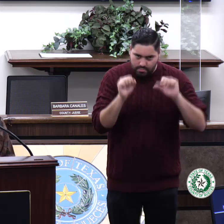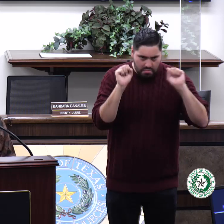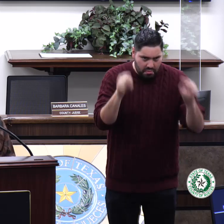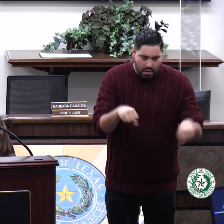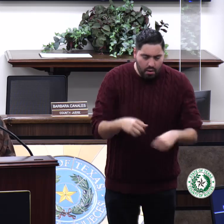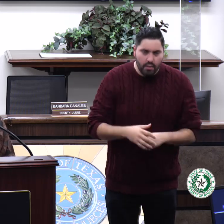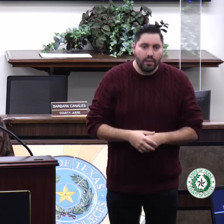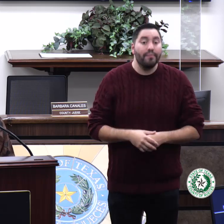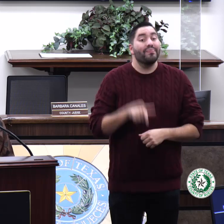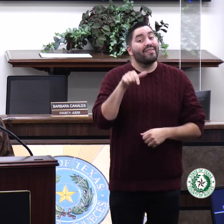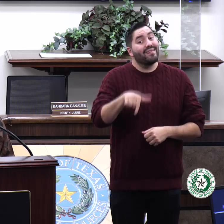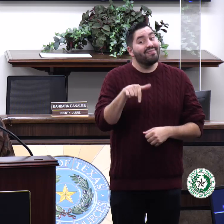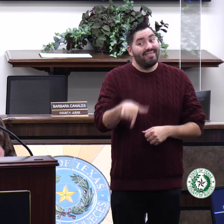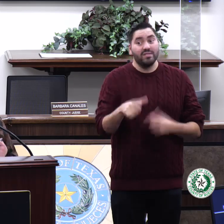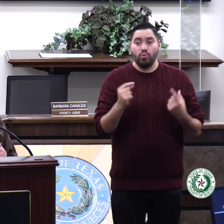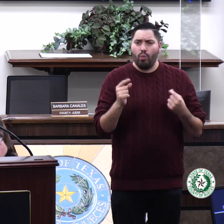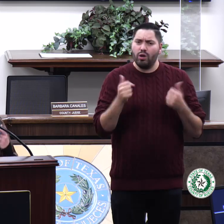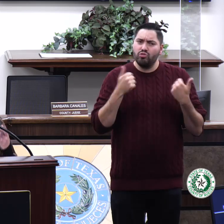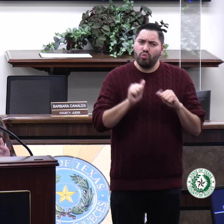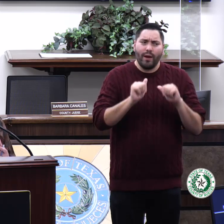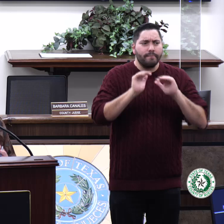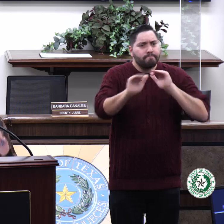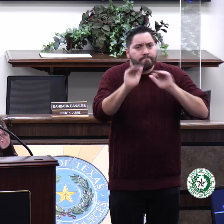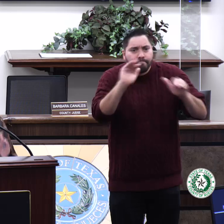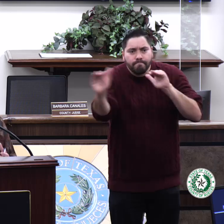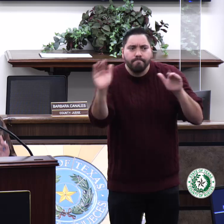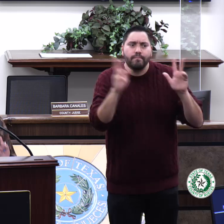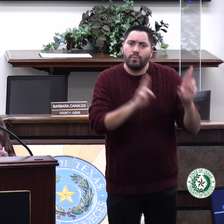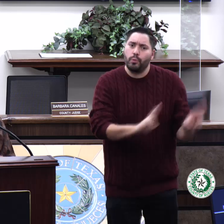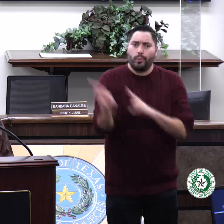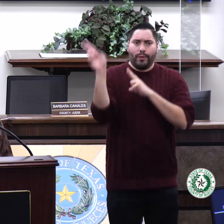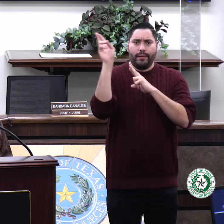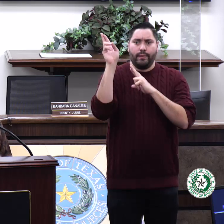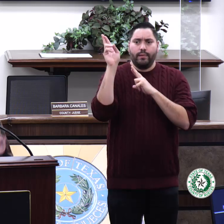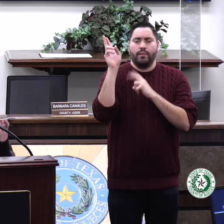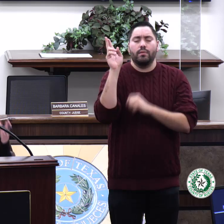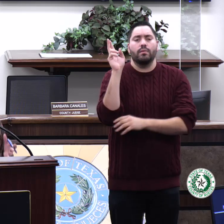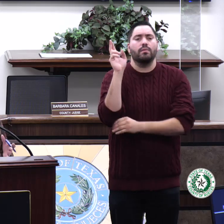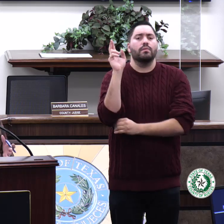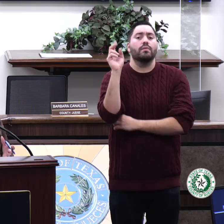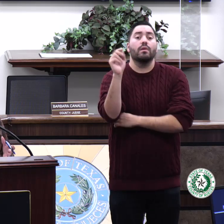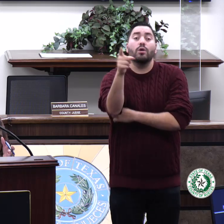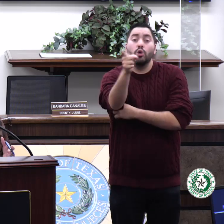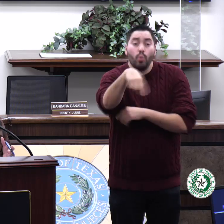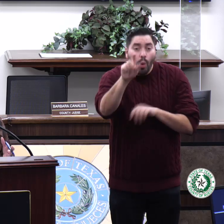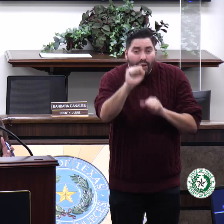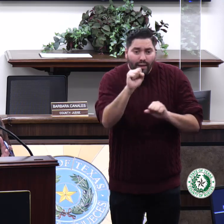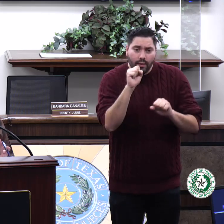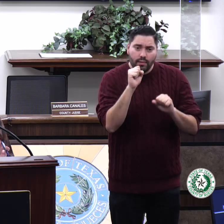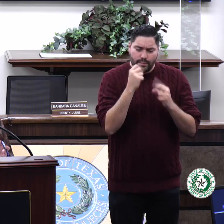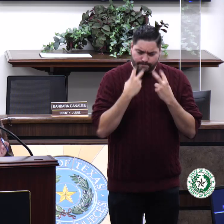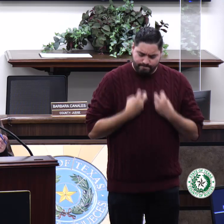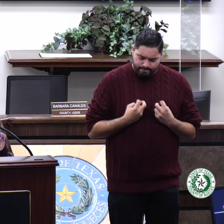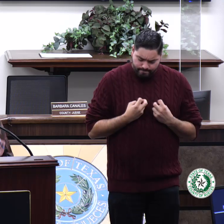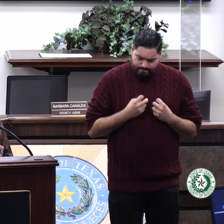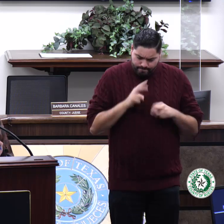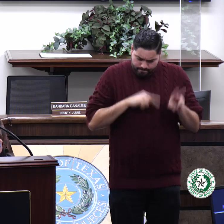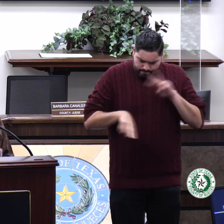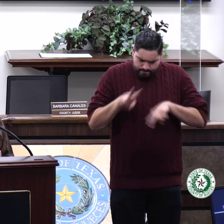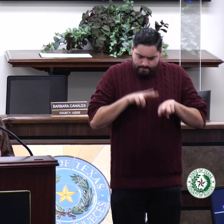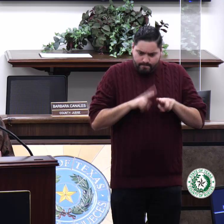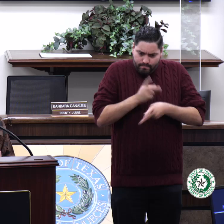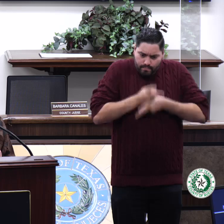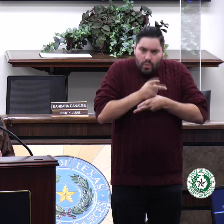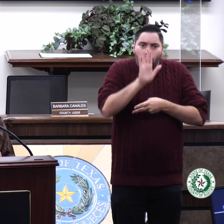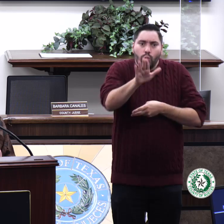all about preparedness. What can we do to get ready? You can monitor your health. If